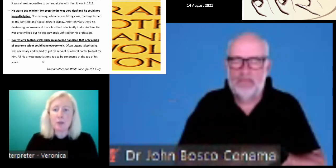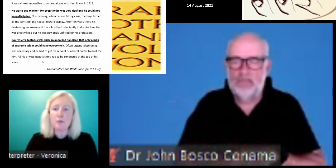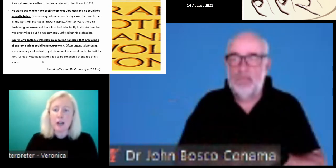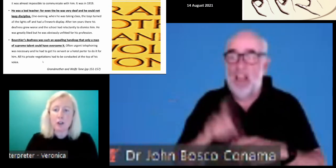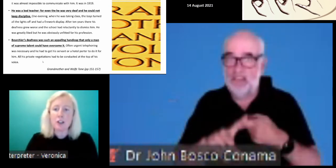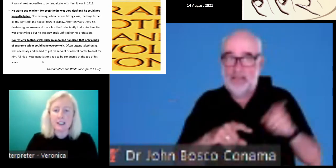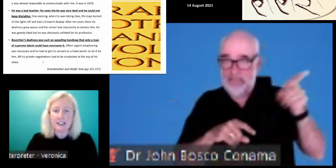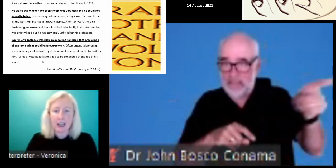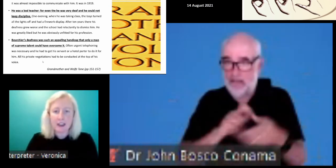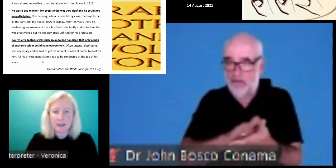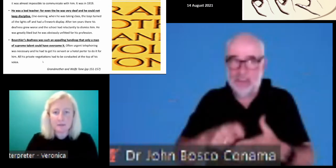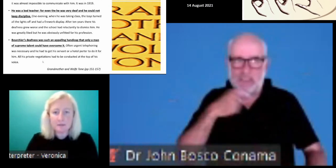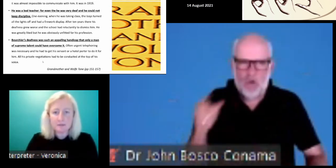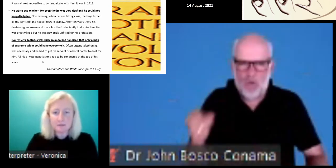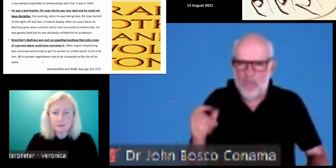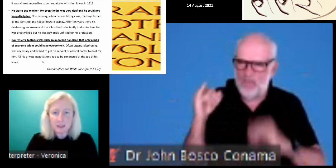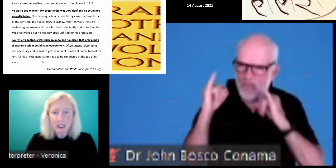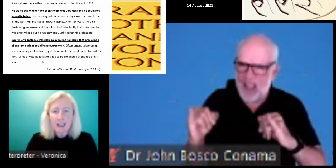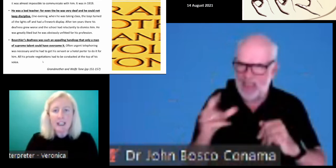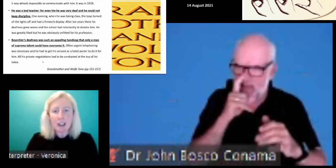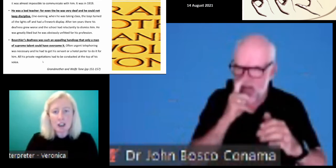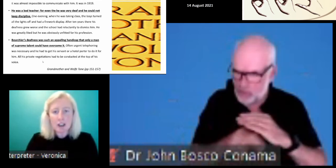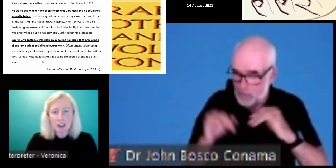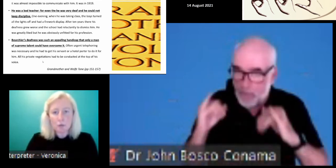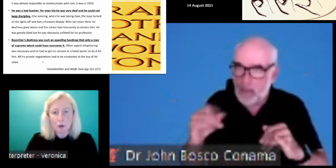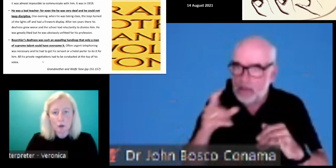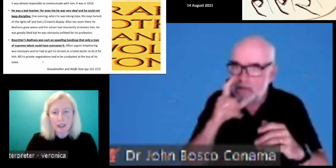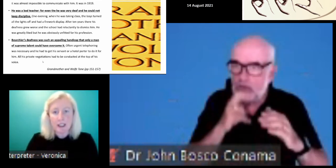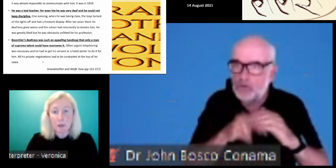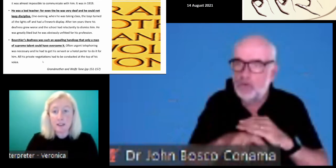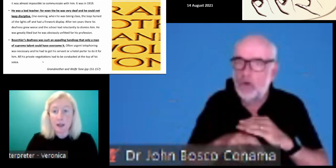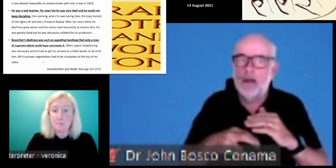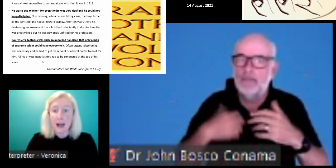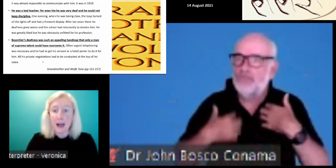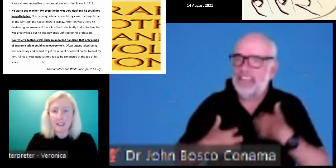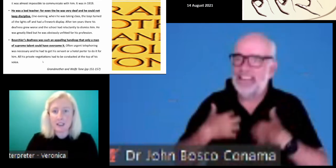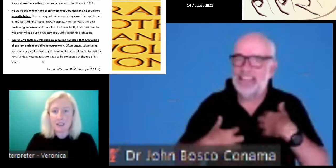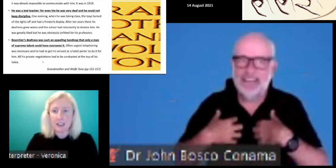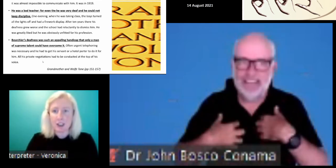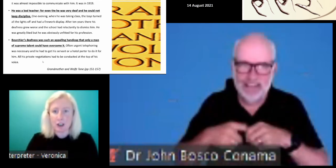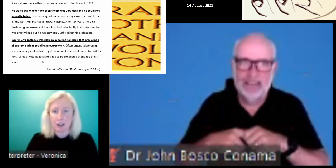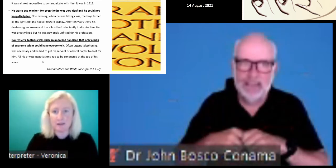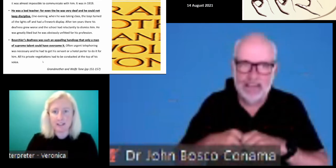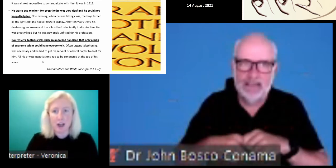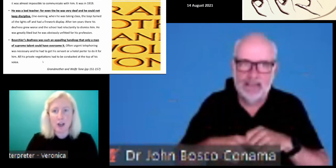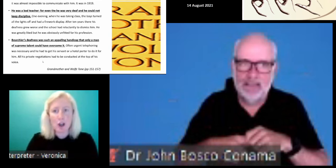year prior to his death. In it, he wrote that he was a bad teacher.